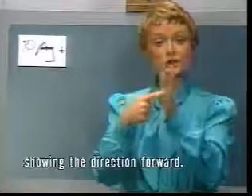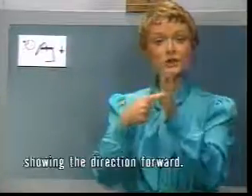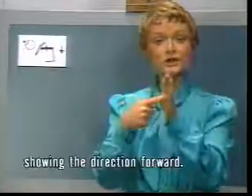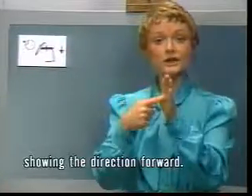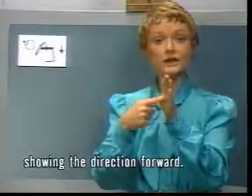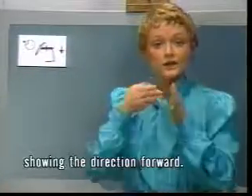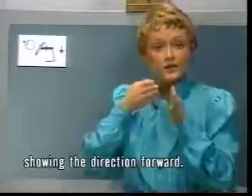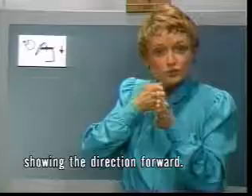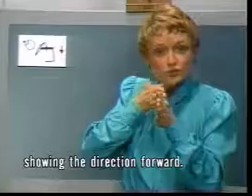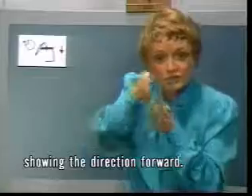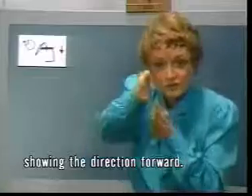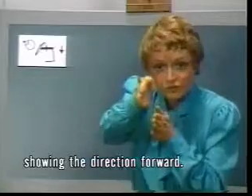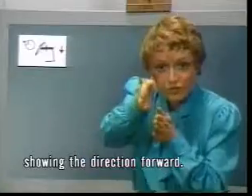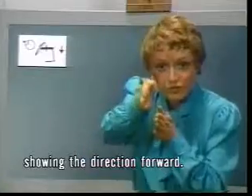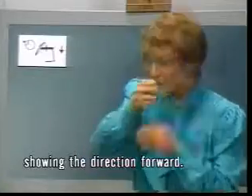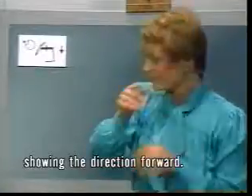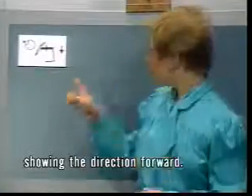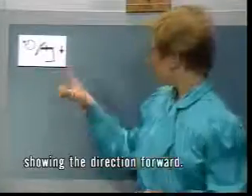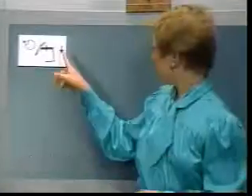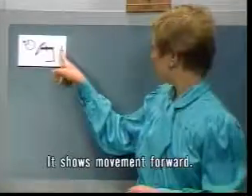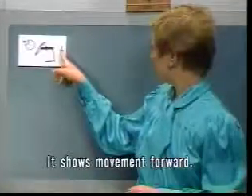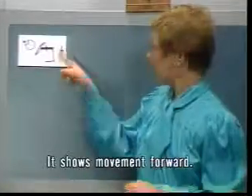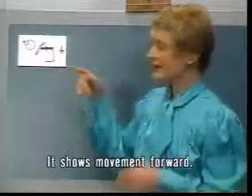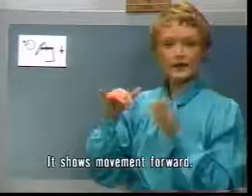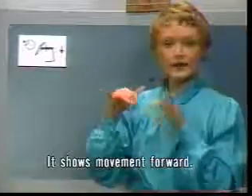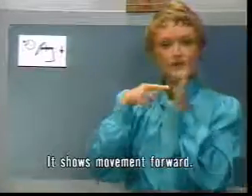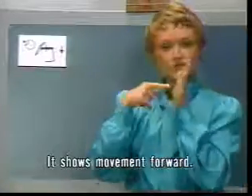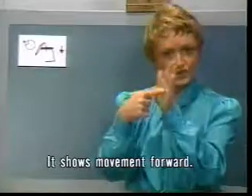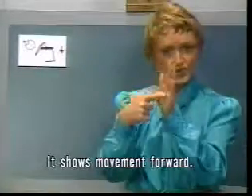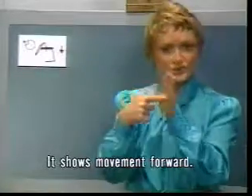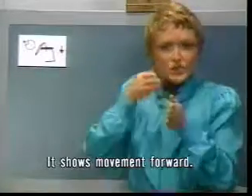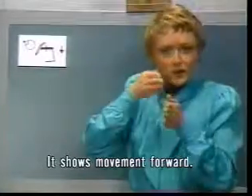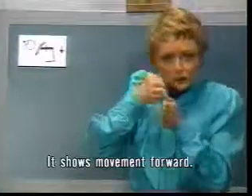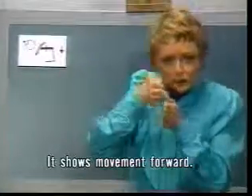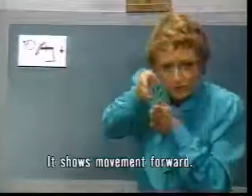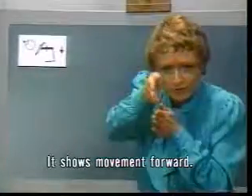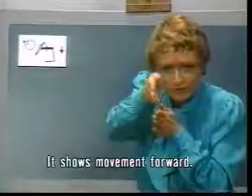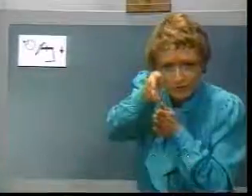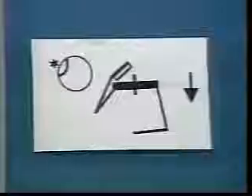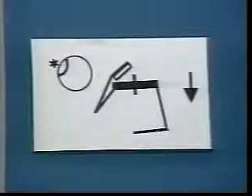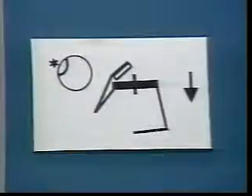showing the direction forward. Shows movement forward.